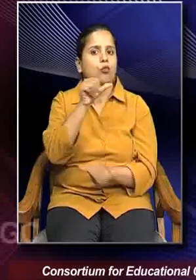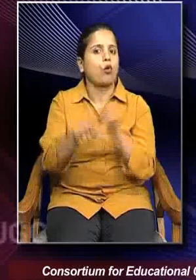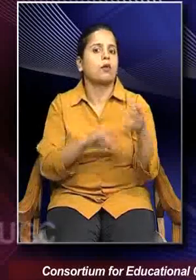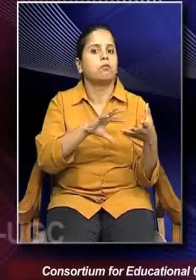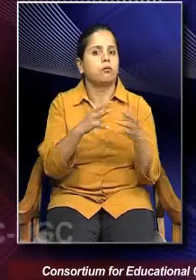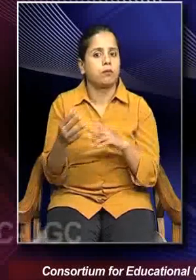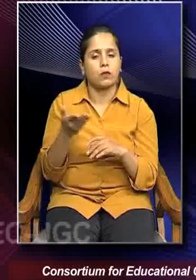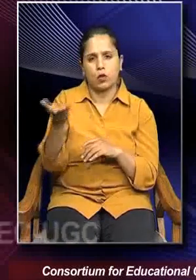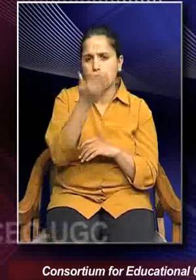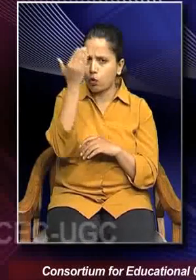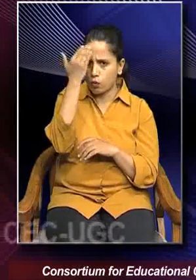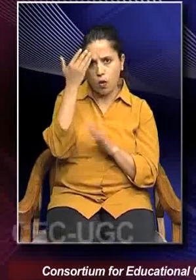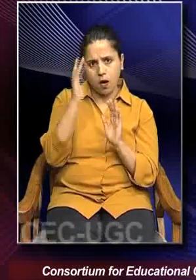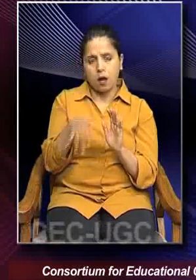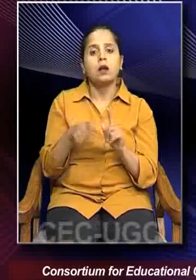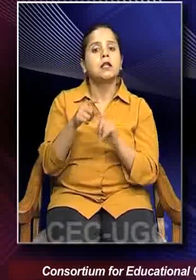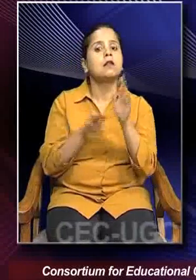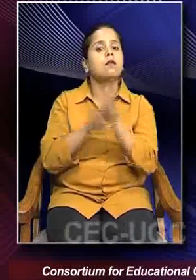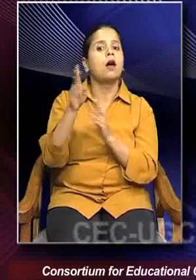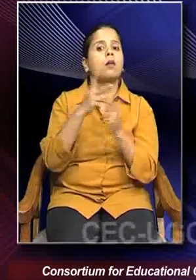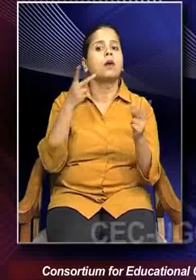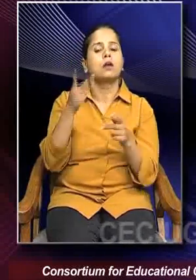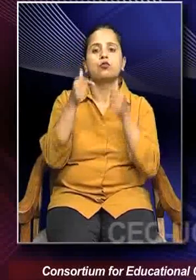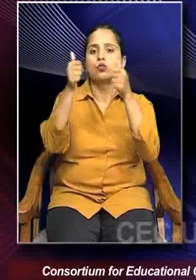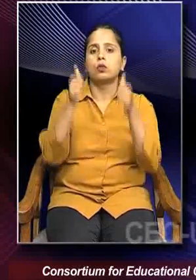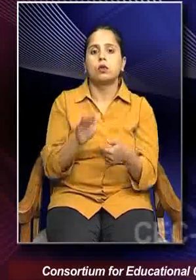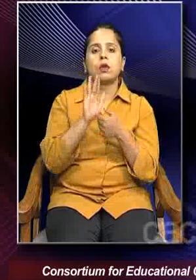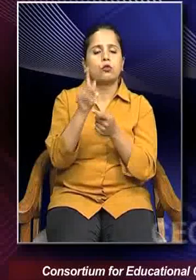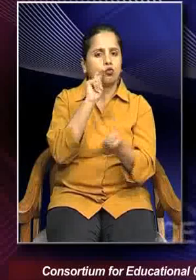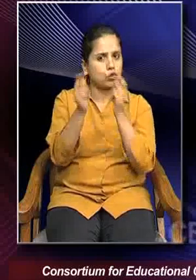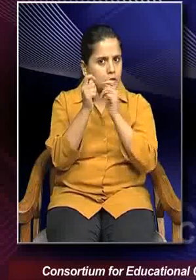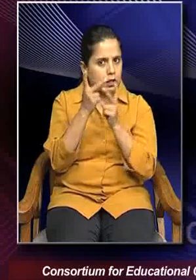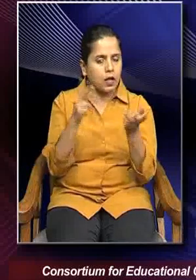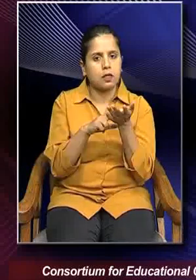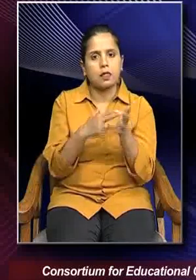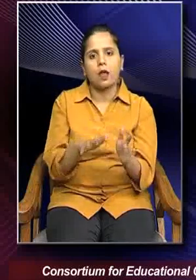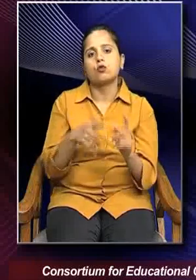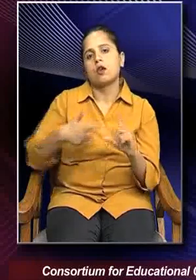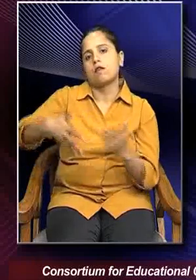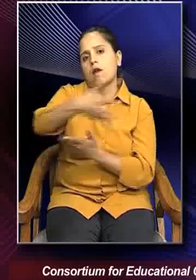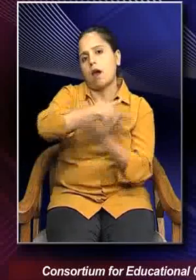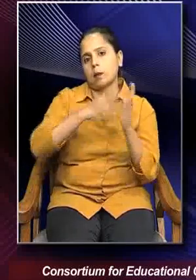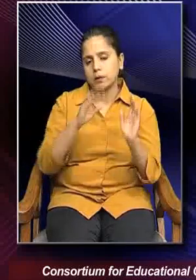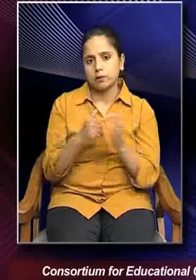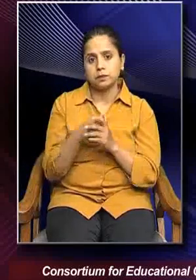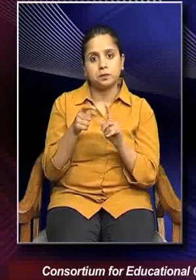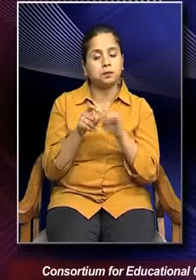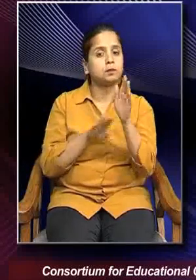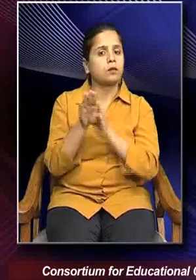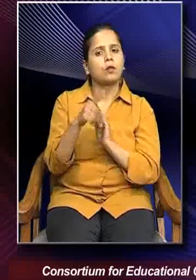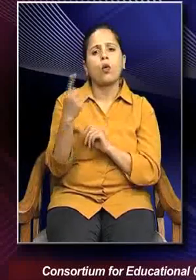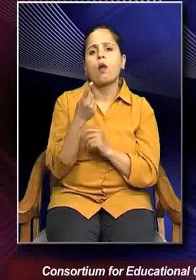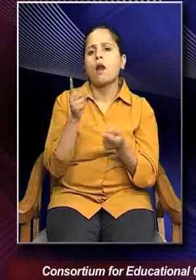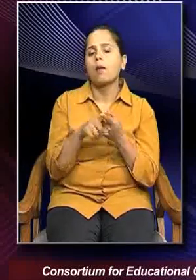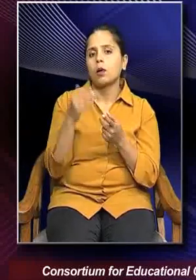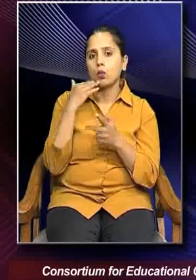dear colleagues, you know that development is an outcome of the modification of the natural environment. Development will only happen